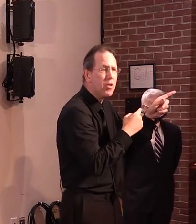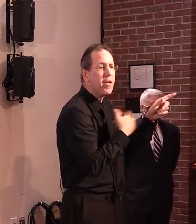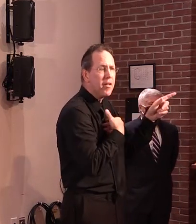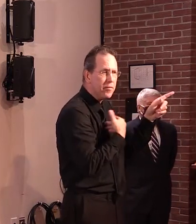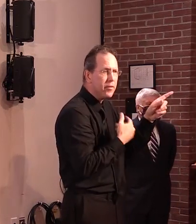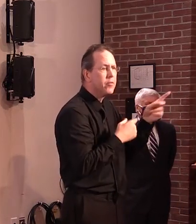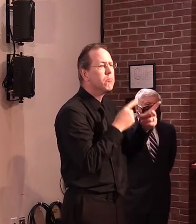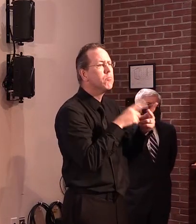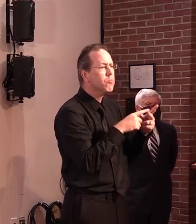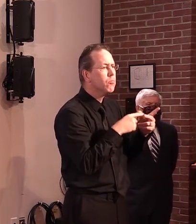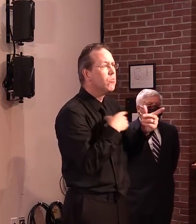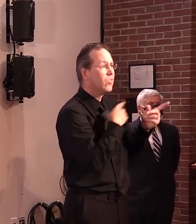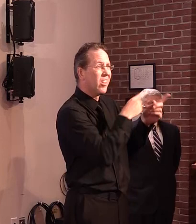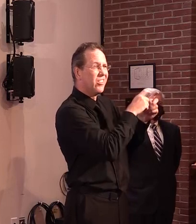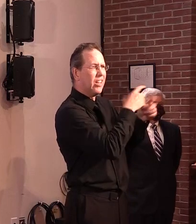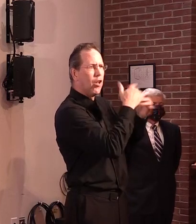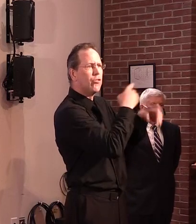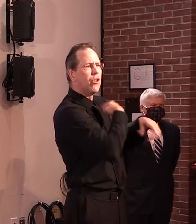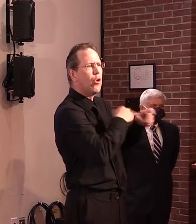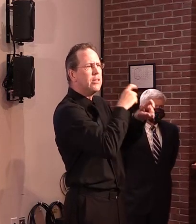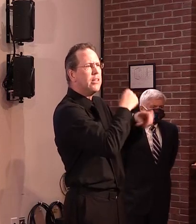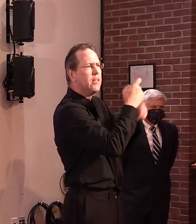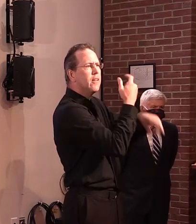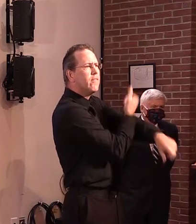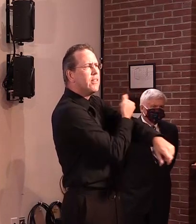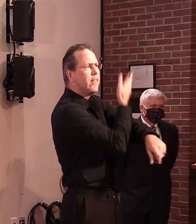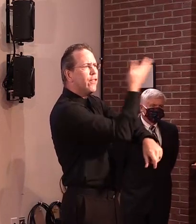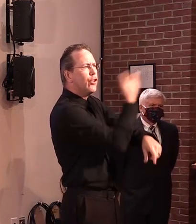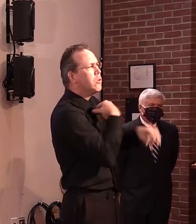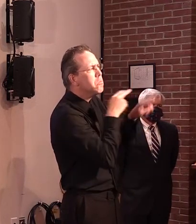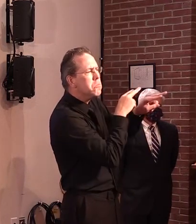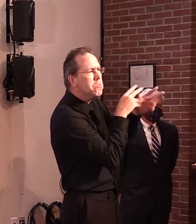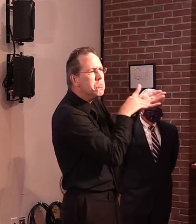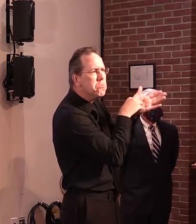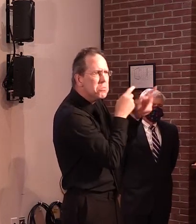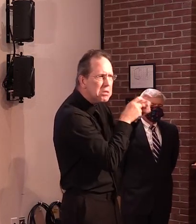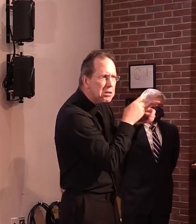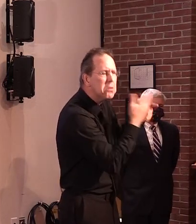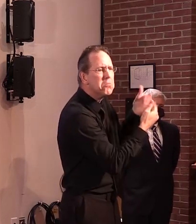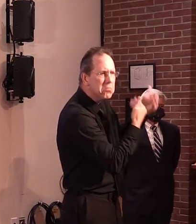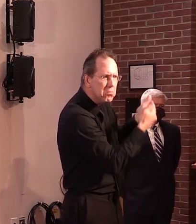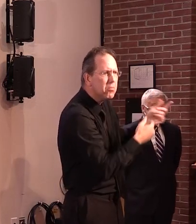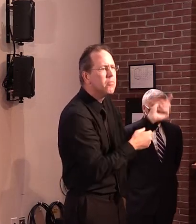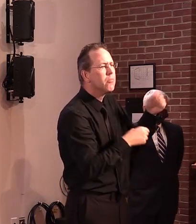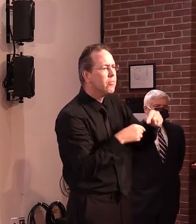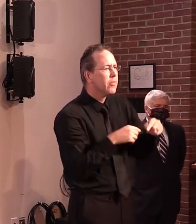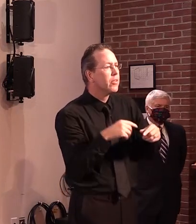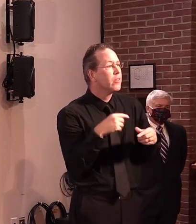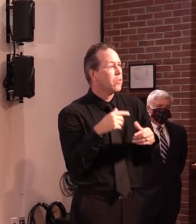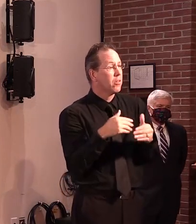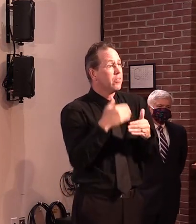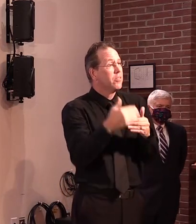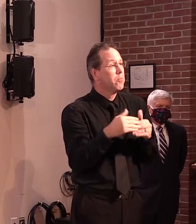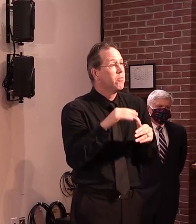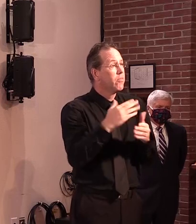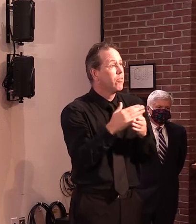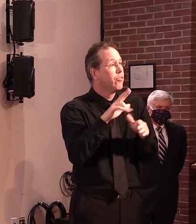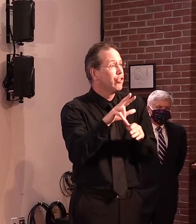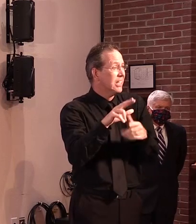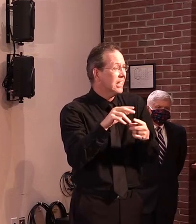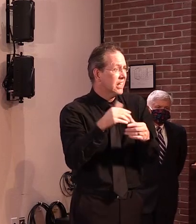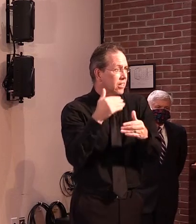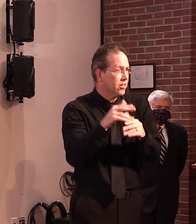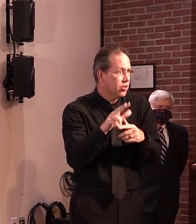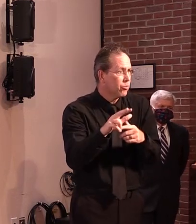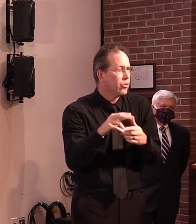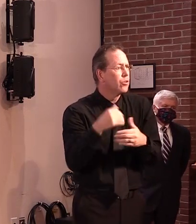a period of months rather than years, and into a phase three trial that started on July 27th with two